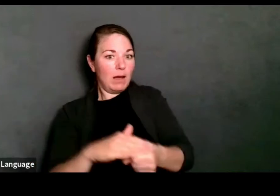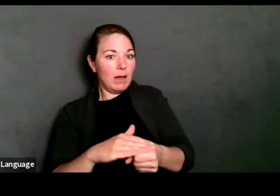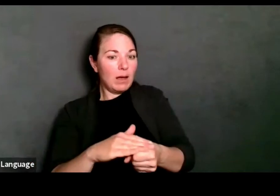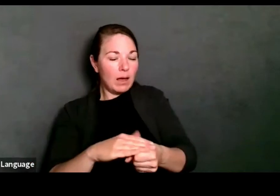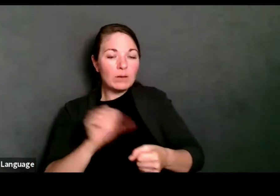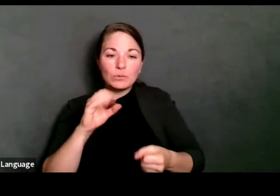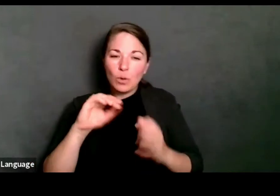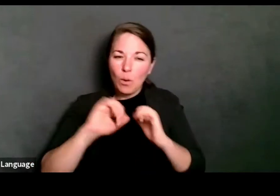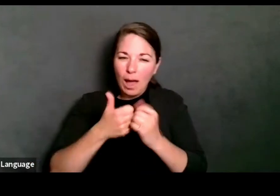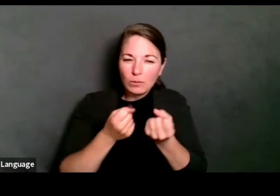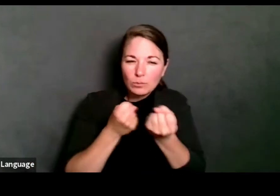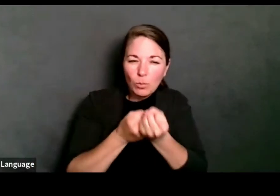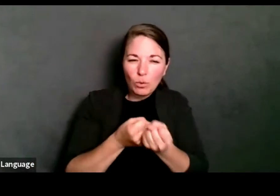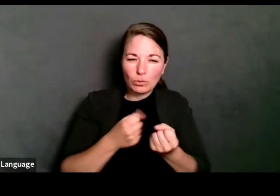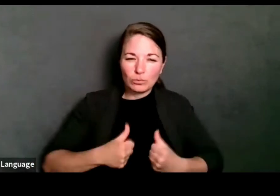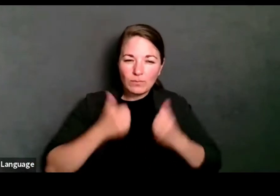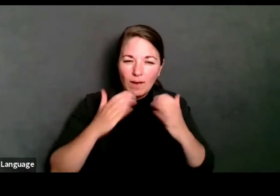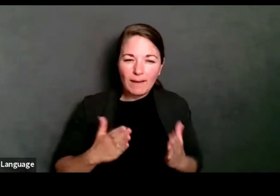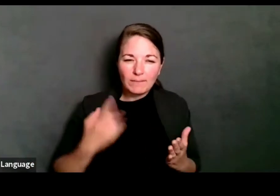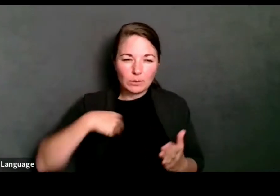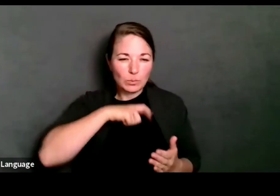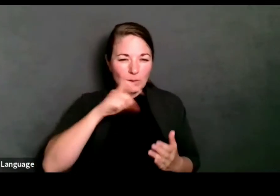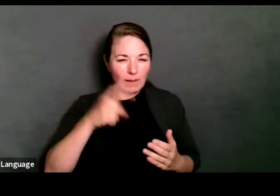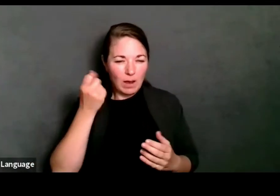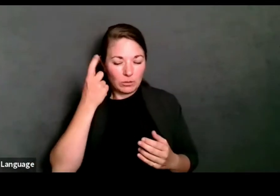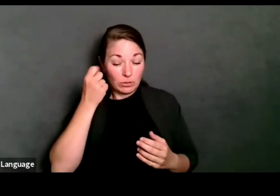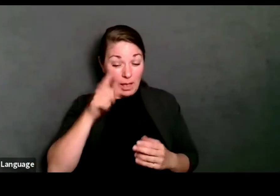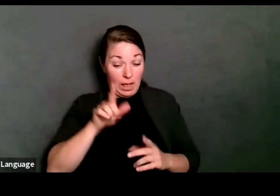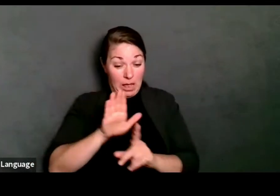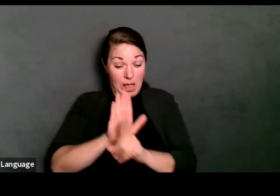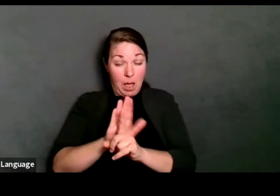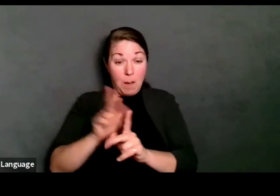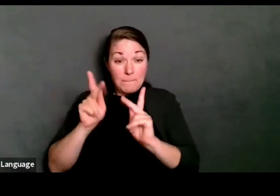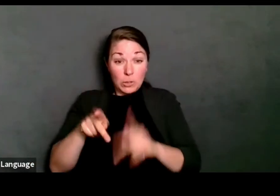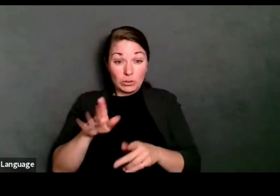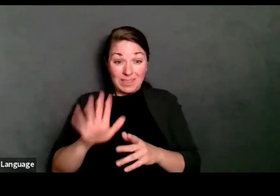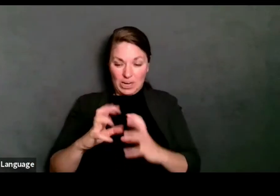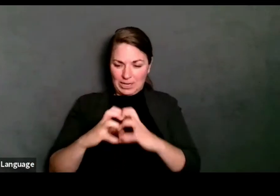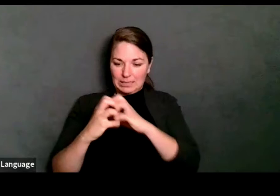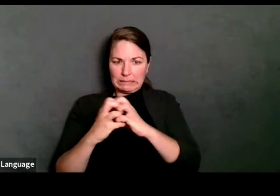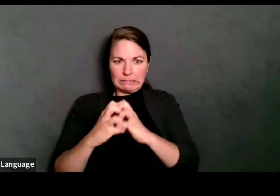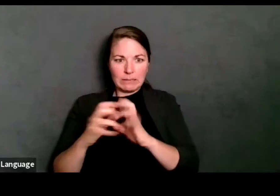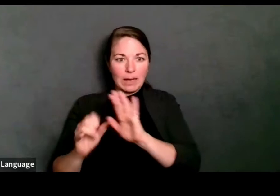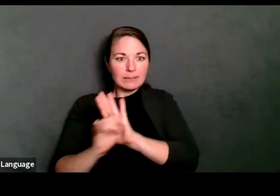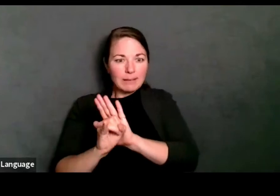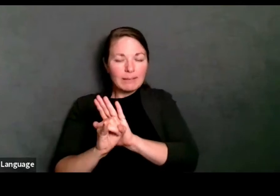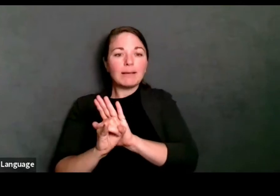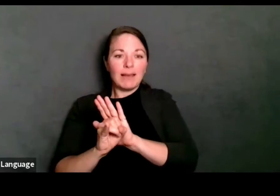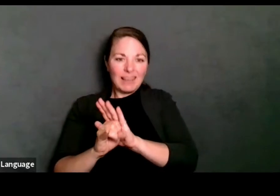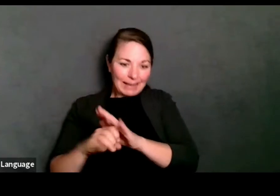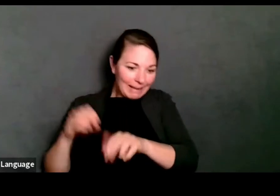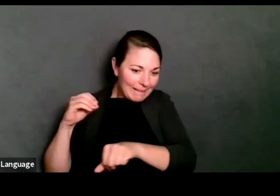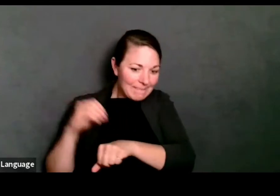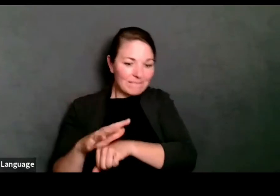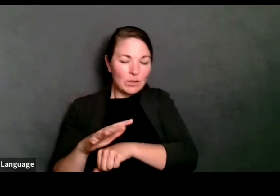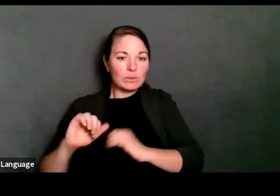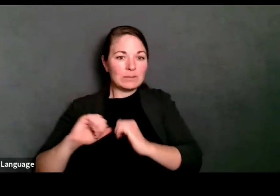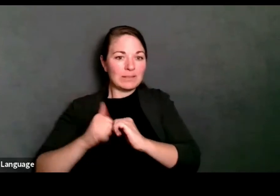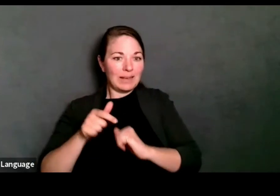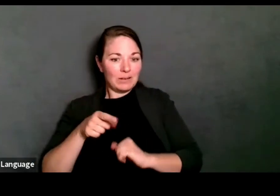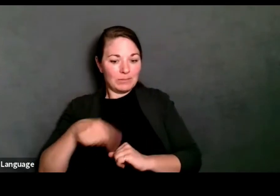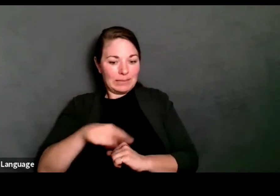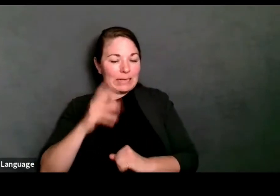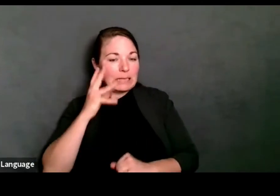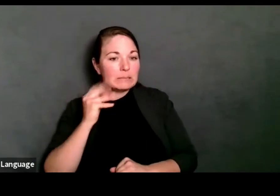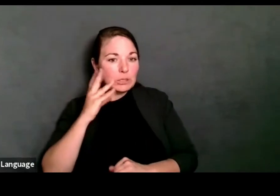to support survivors, we have to understand how a person's intersectional identities influence the way they experience systemic institutional